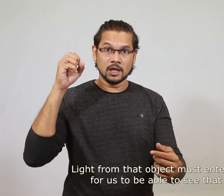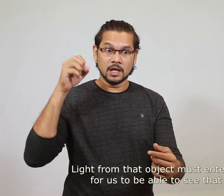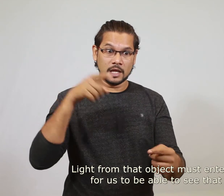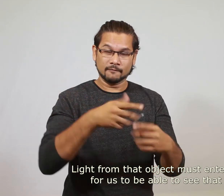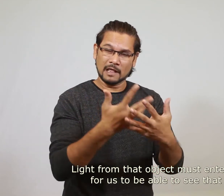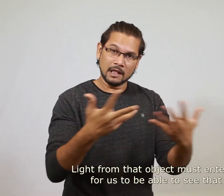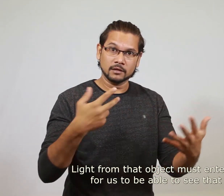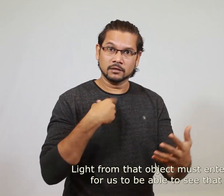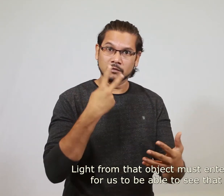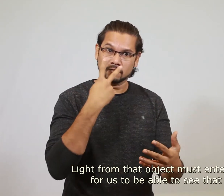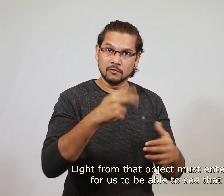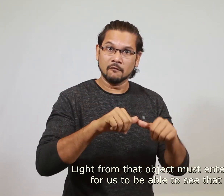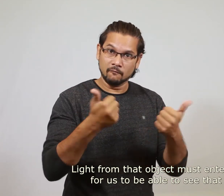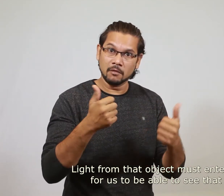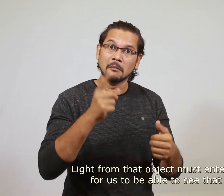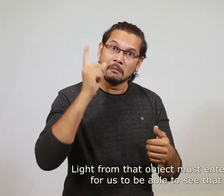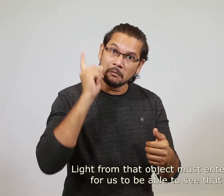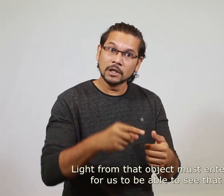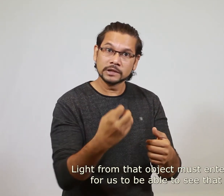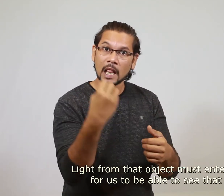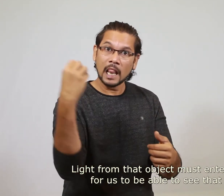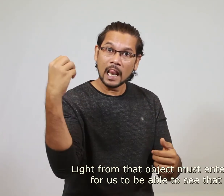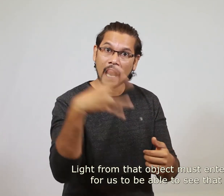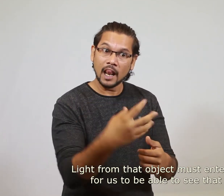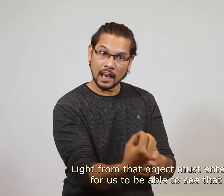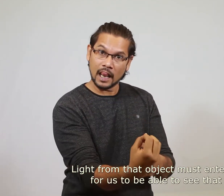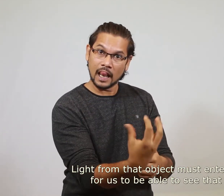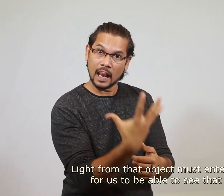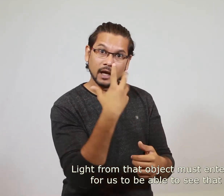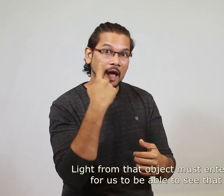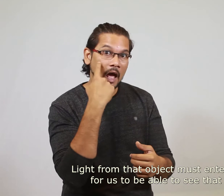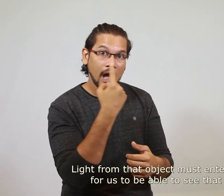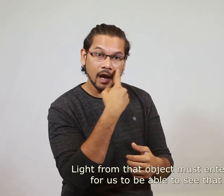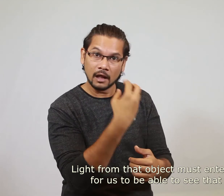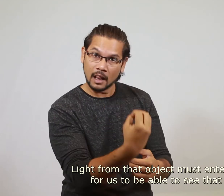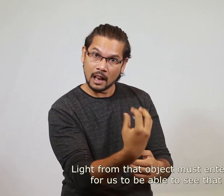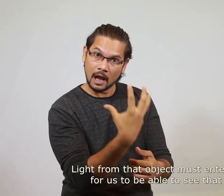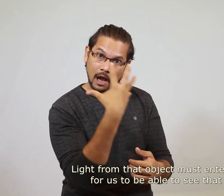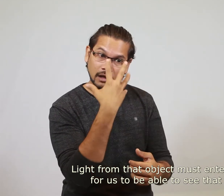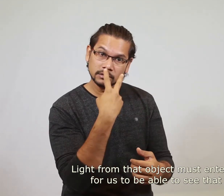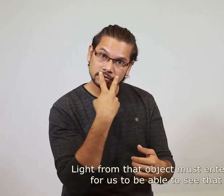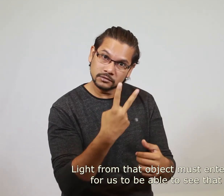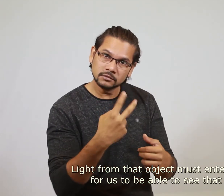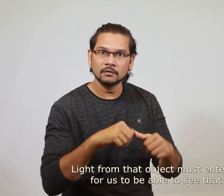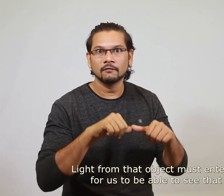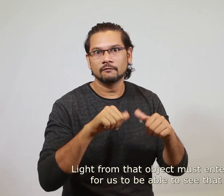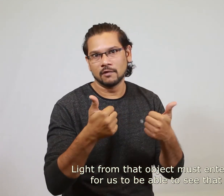Light from that object must enter our eyes for us to be able to see that object.